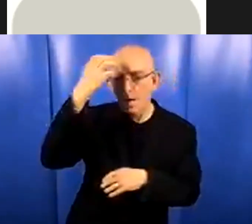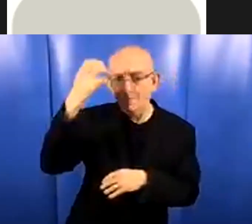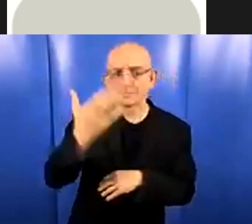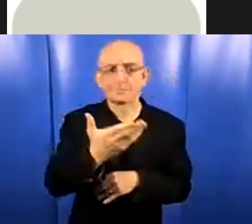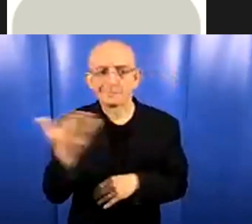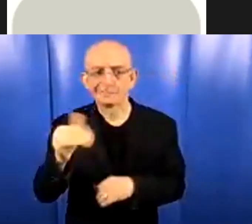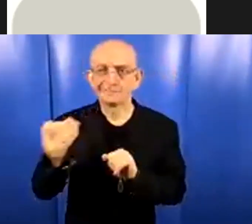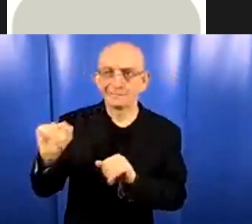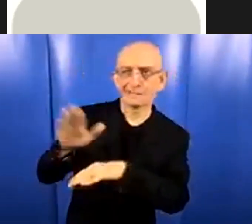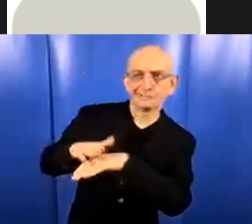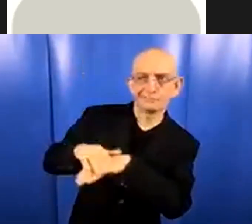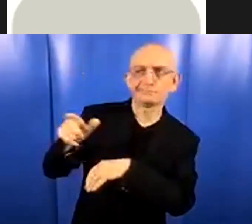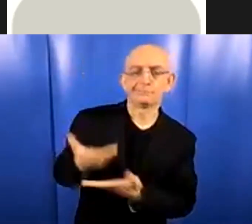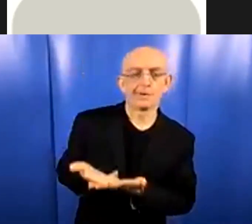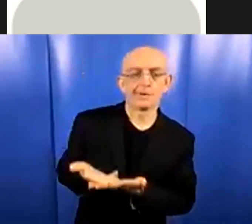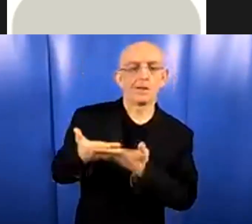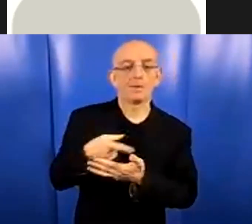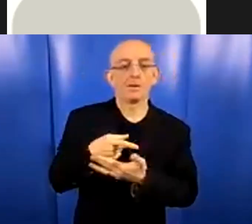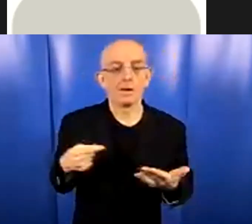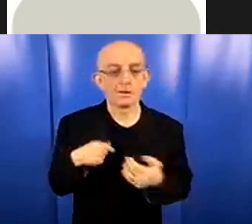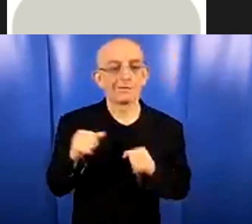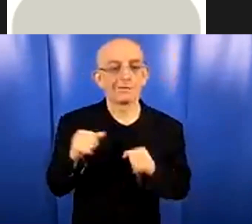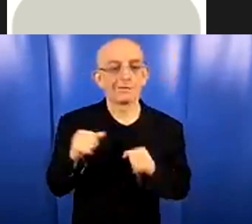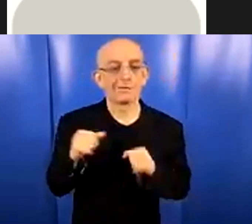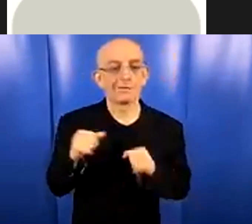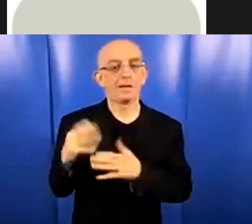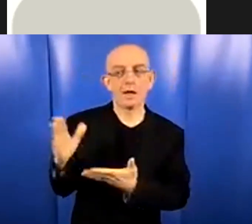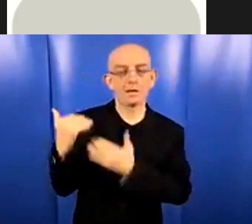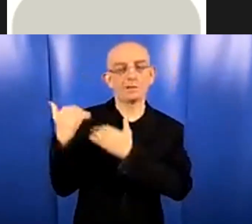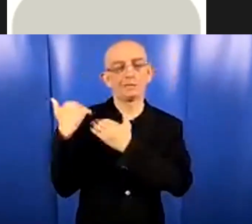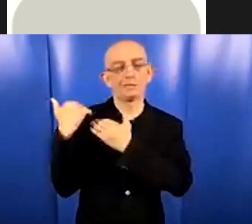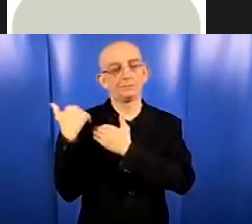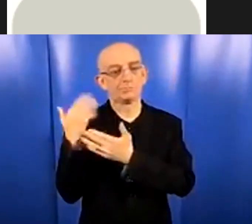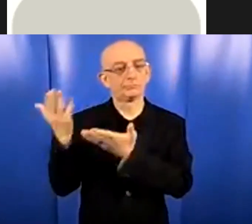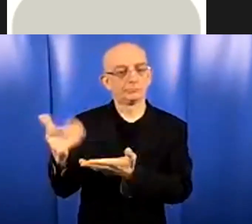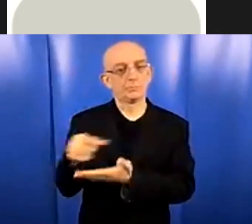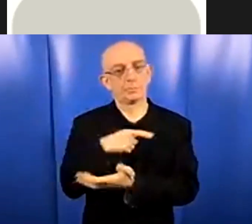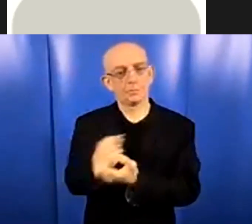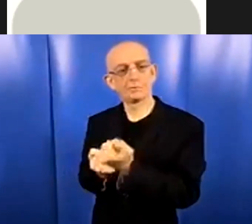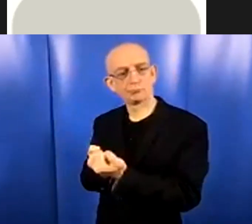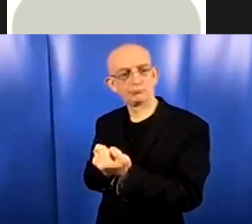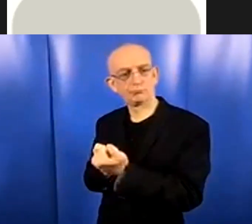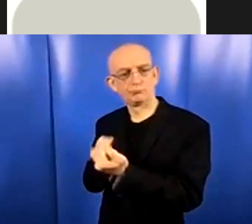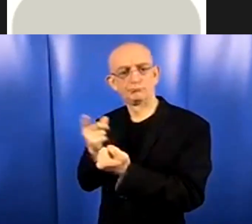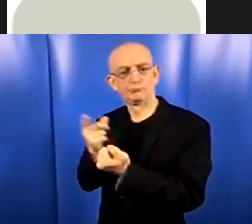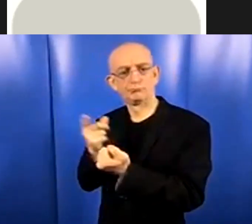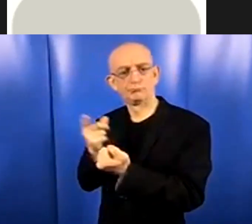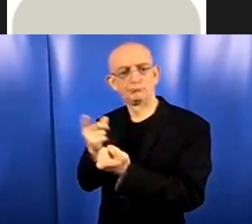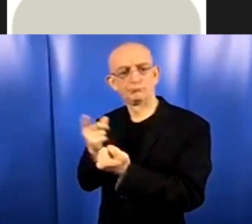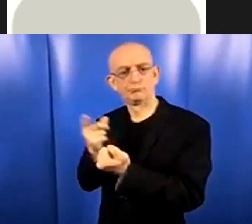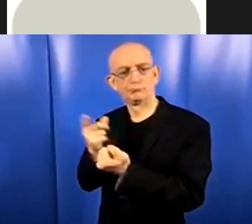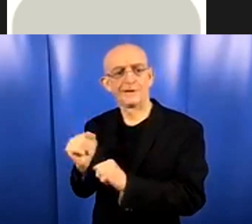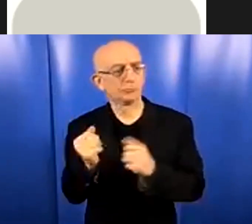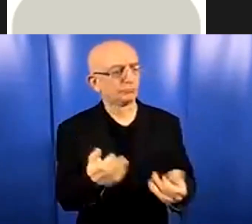provide varieties of ways of accessing learning. So we look forward to providing input, and please, if you